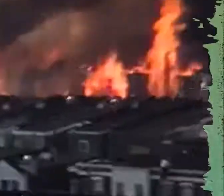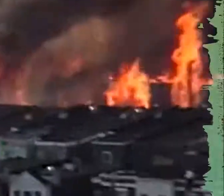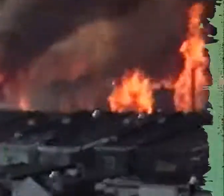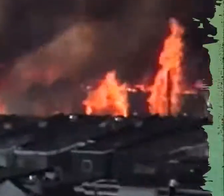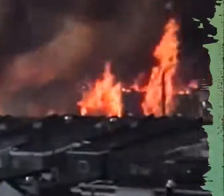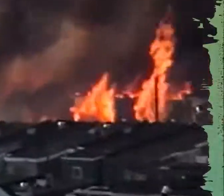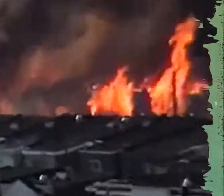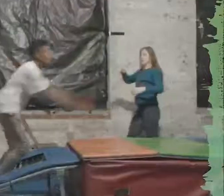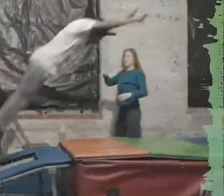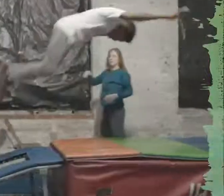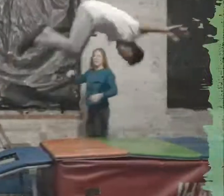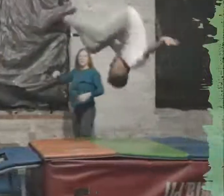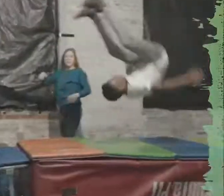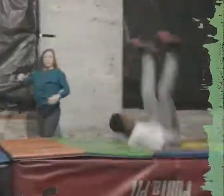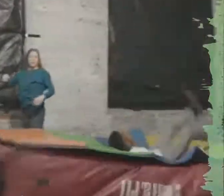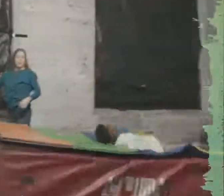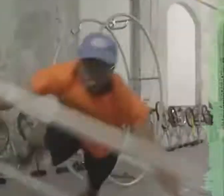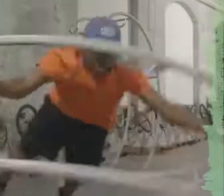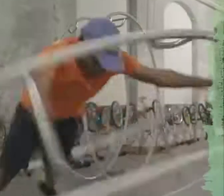erupting.